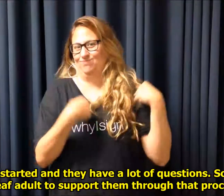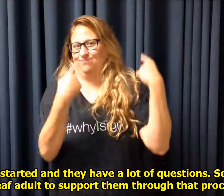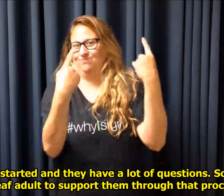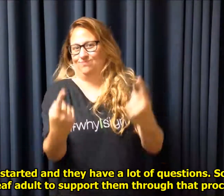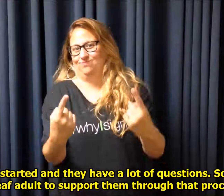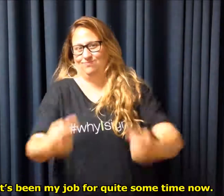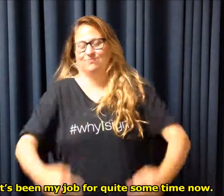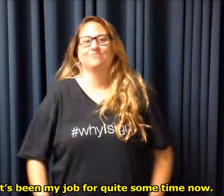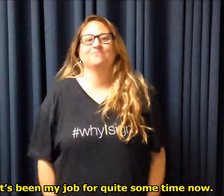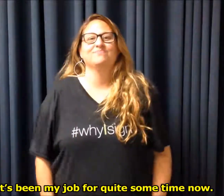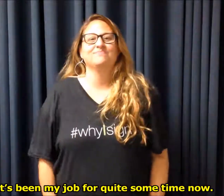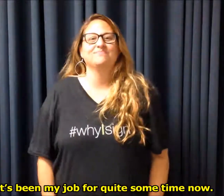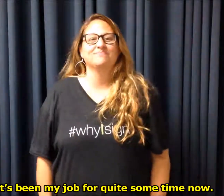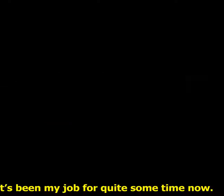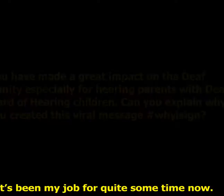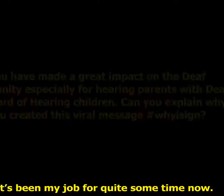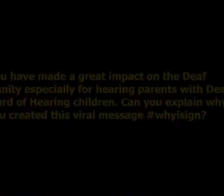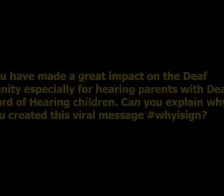process. That's been my job for quite some time now.